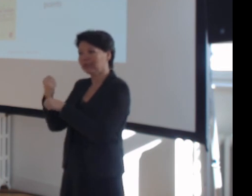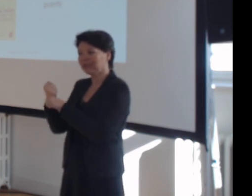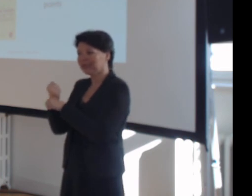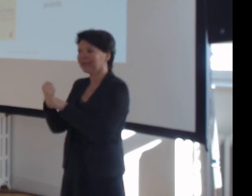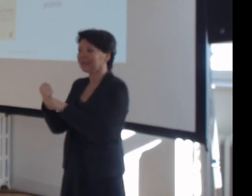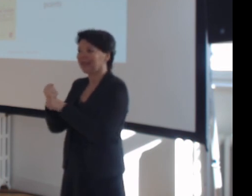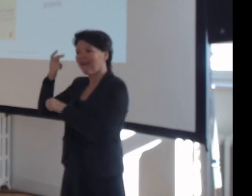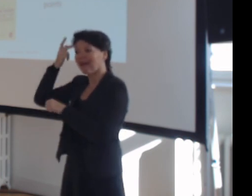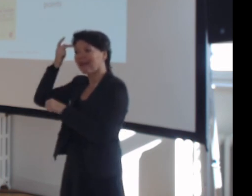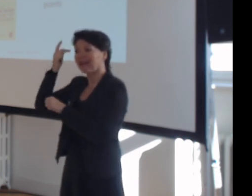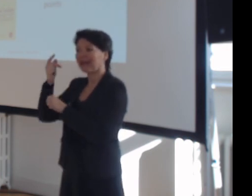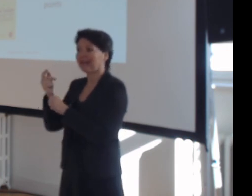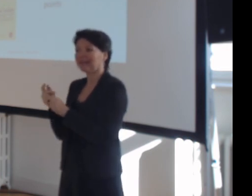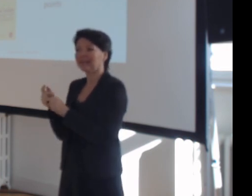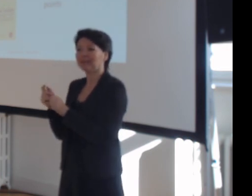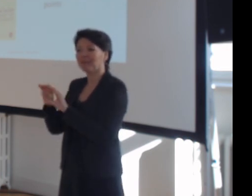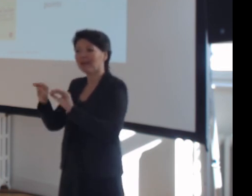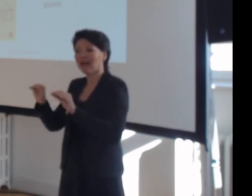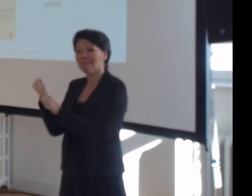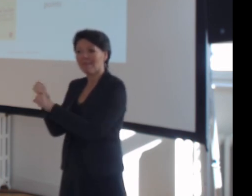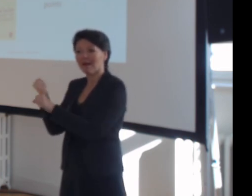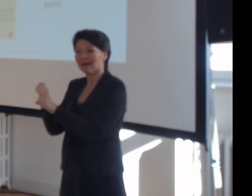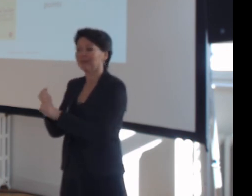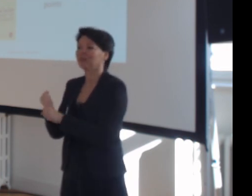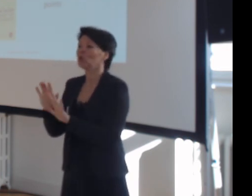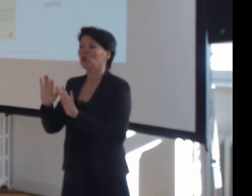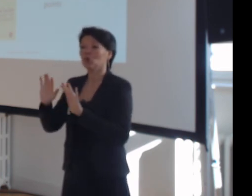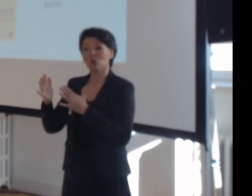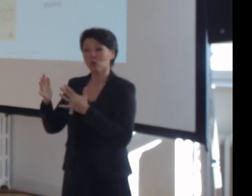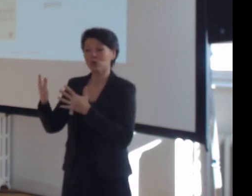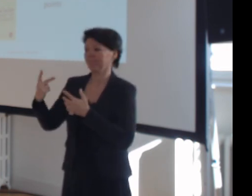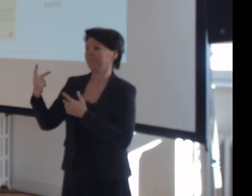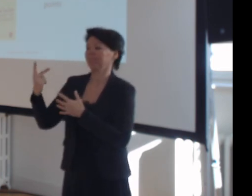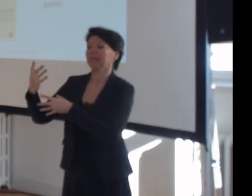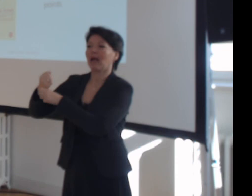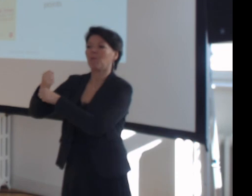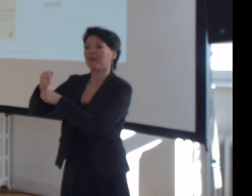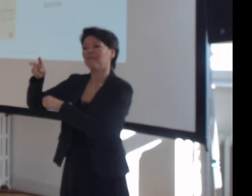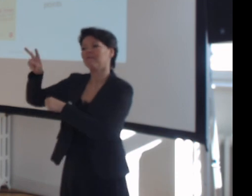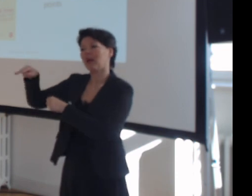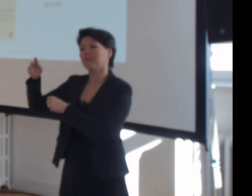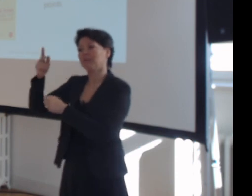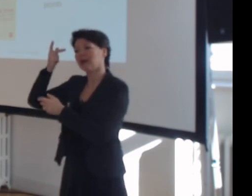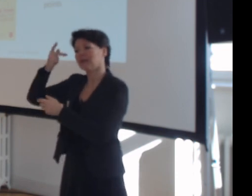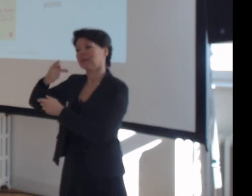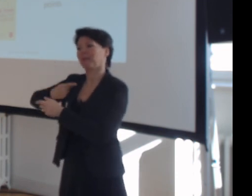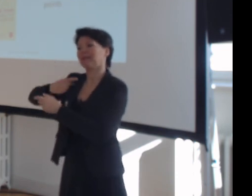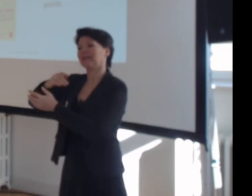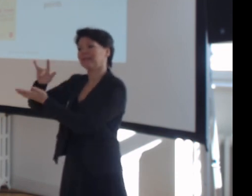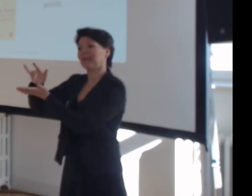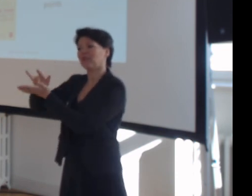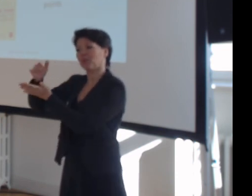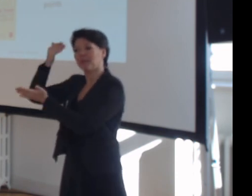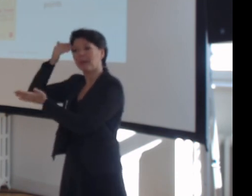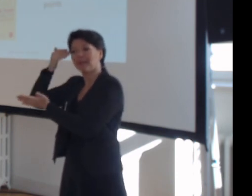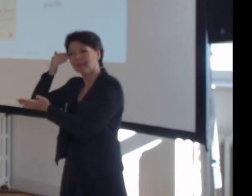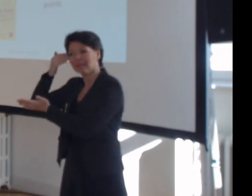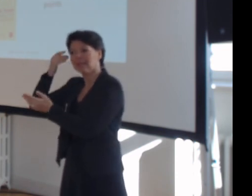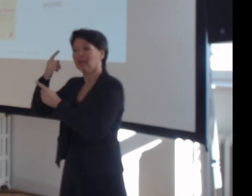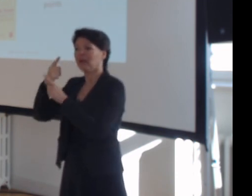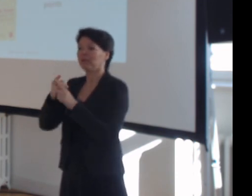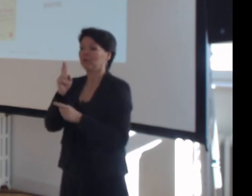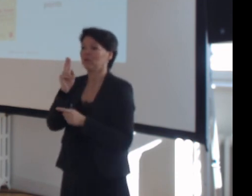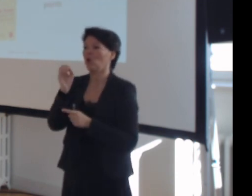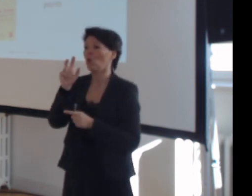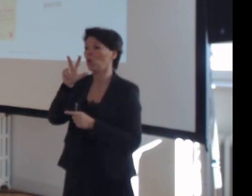clips. And we did this together with the Flemish Centre of Expertise on Dementia and also Roadbed